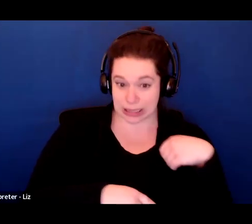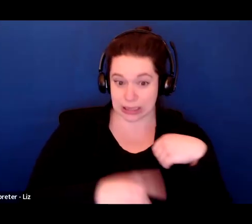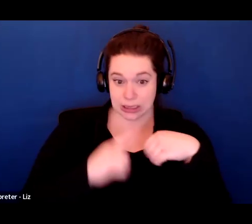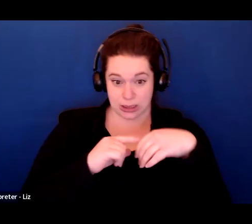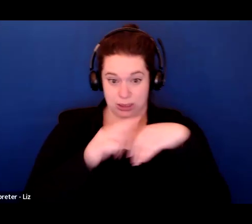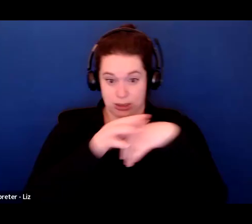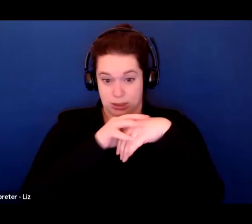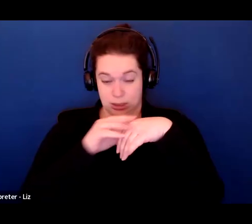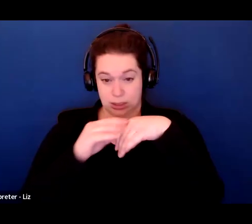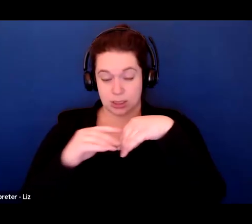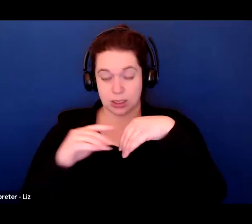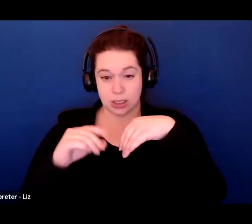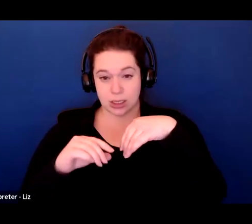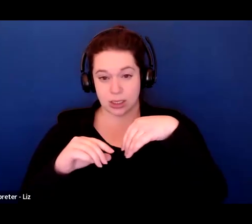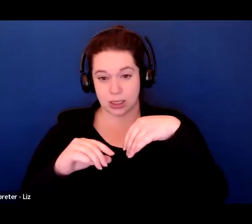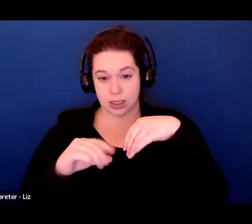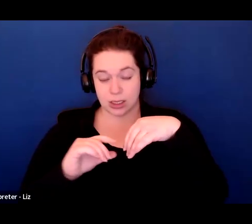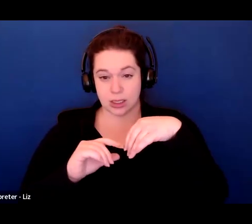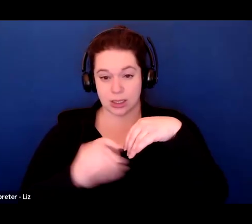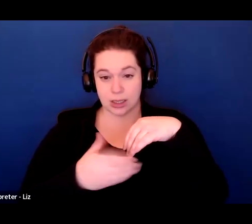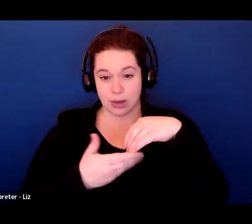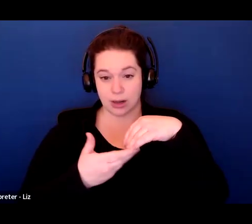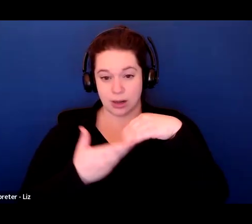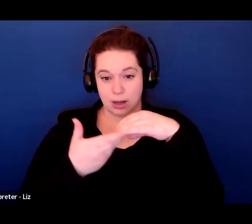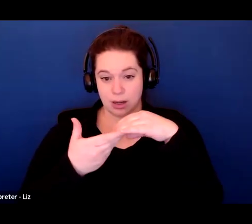this, they'll put it on so that they've just moved it out